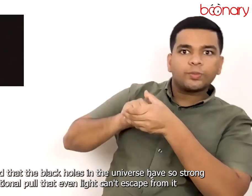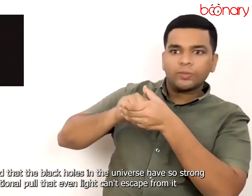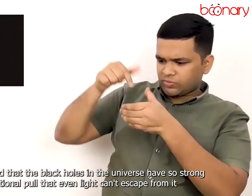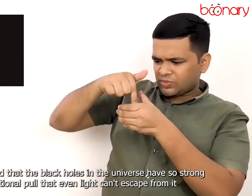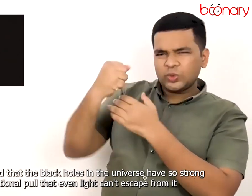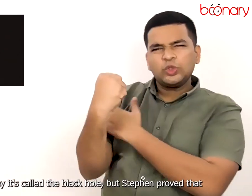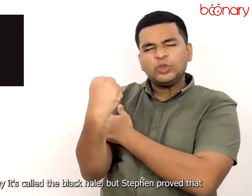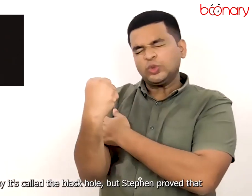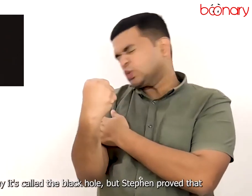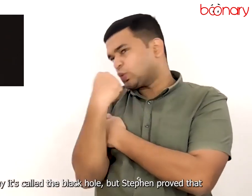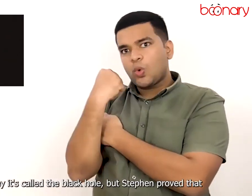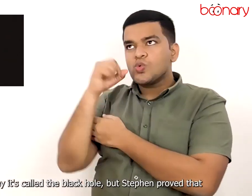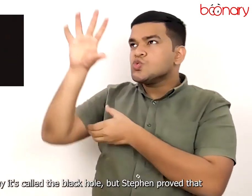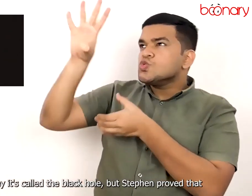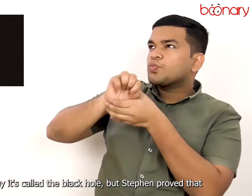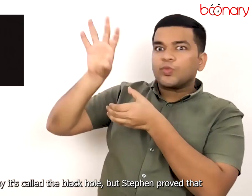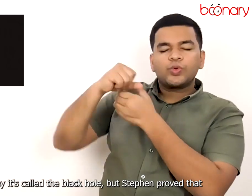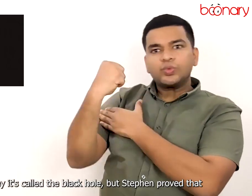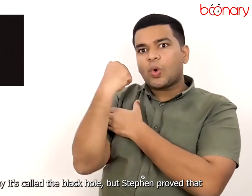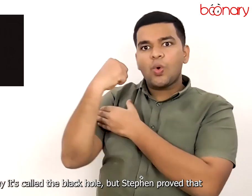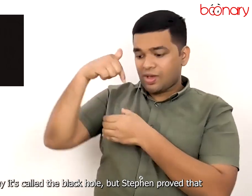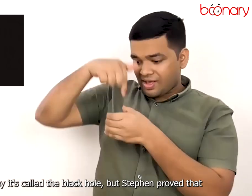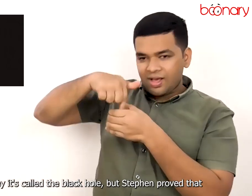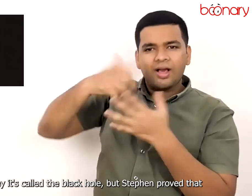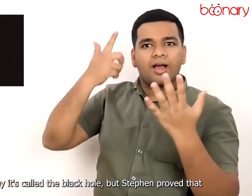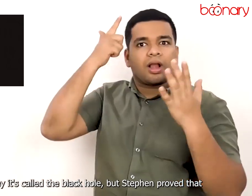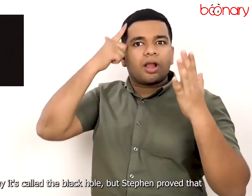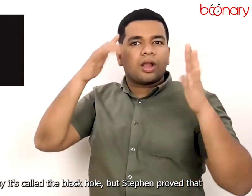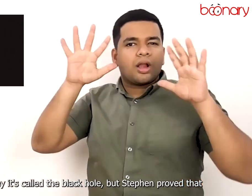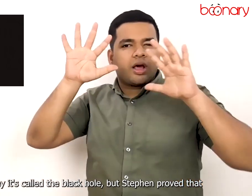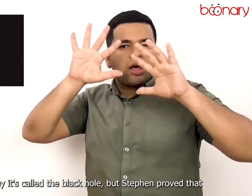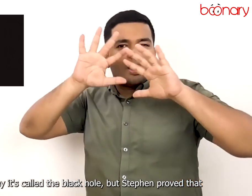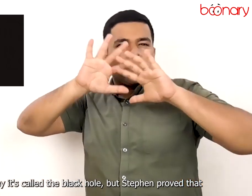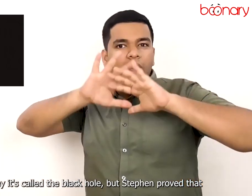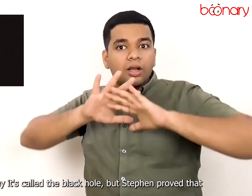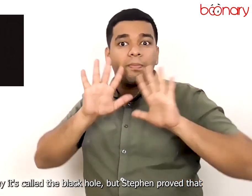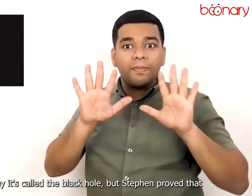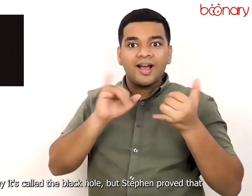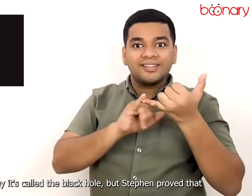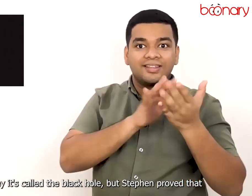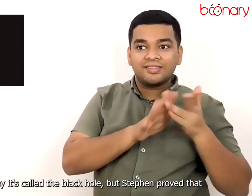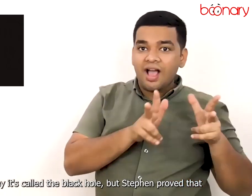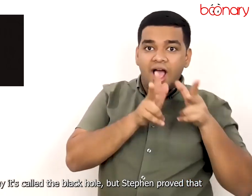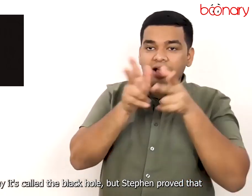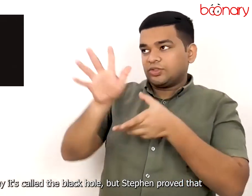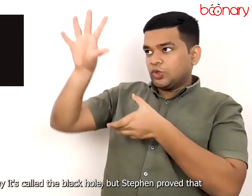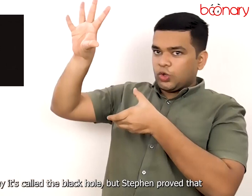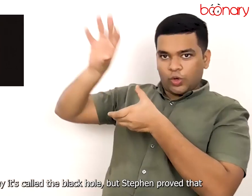it. And that's why it's called the black hole. But Stephen proved